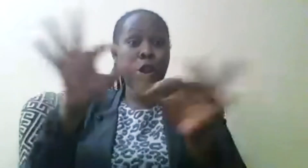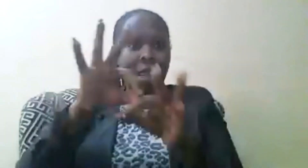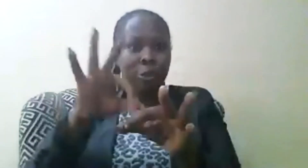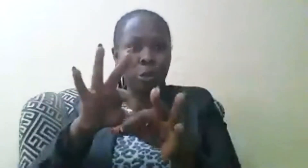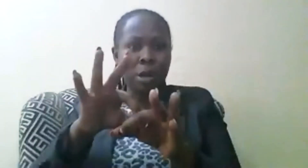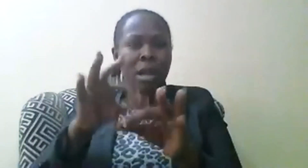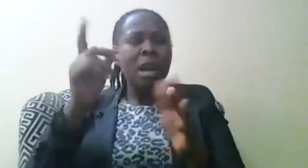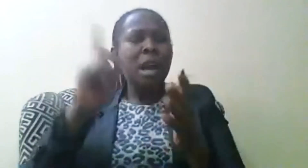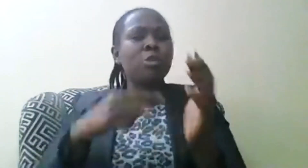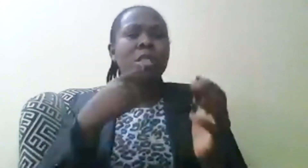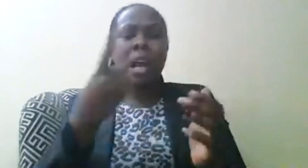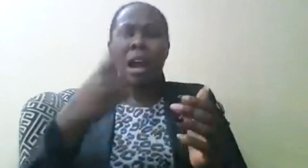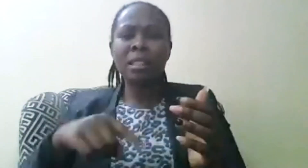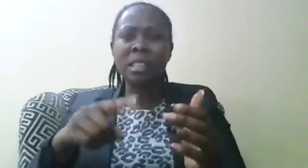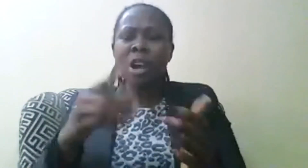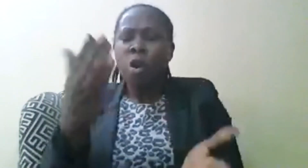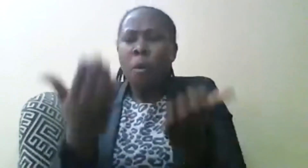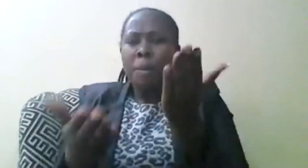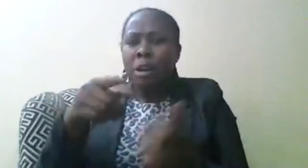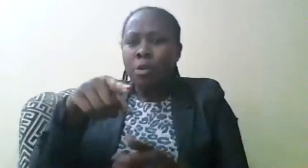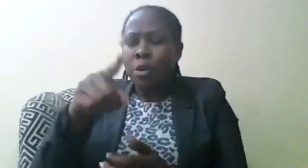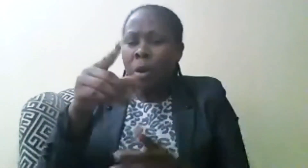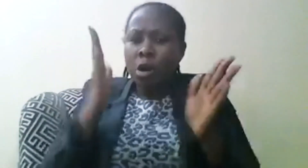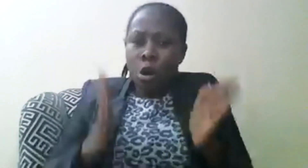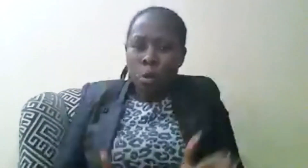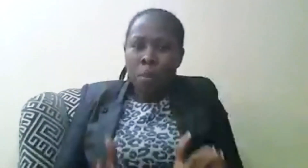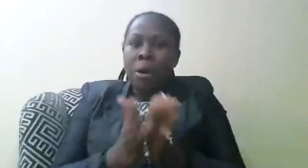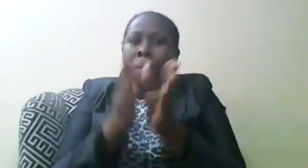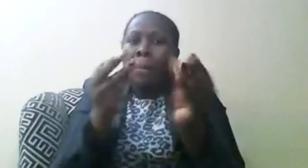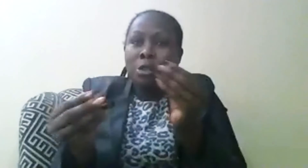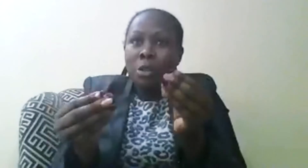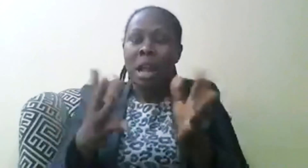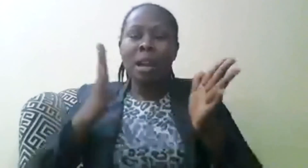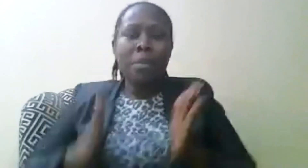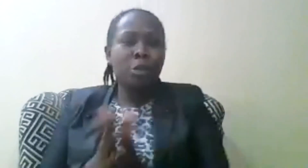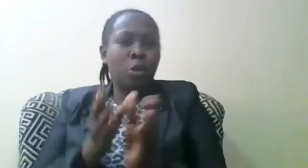different countries perform in elections? Could you tell us, compared to